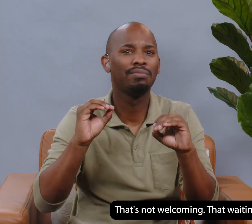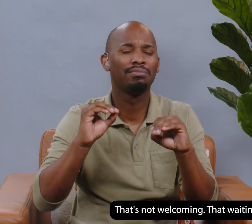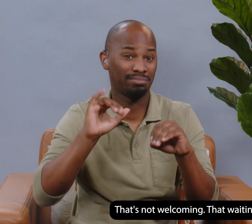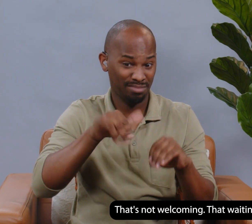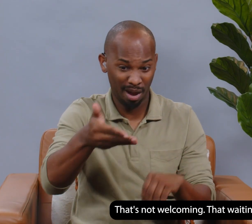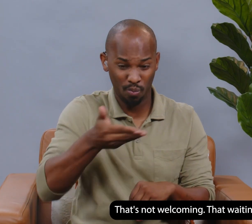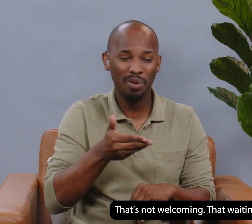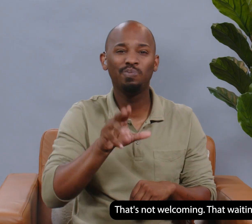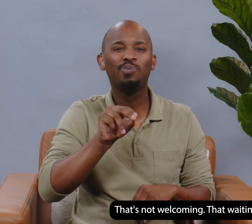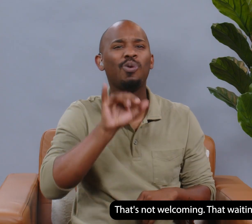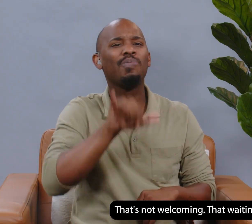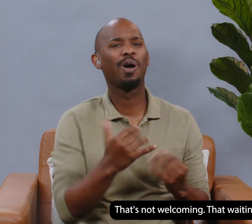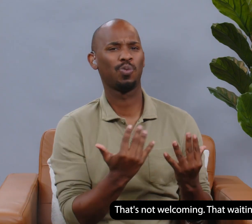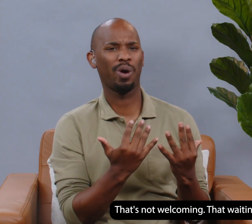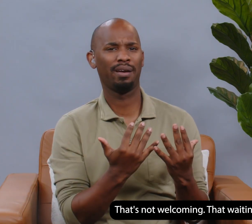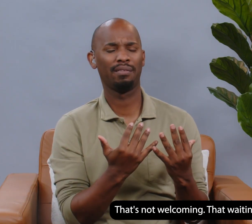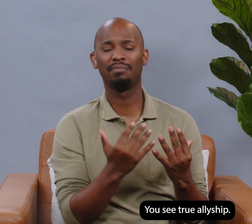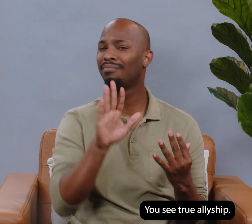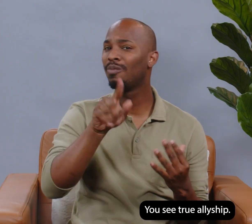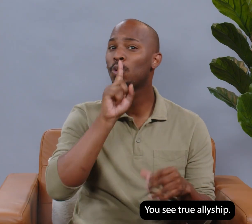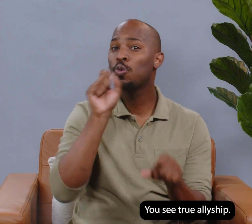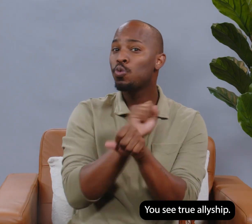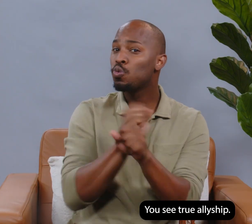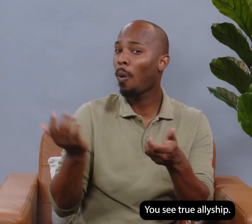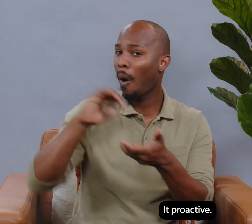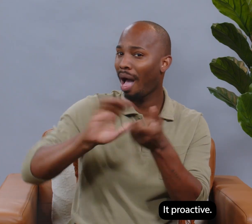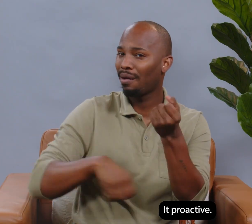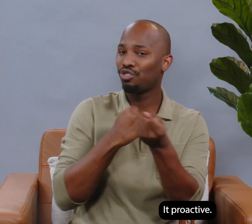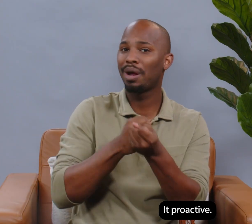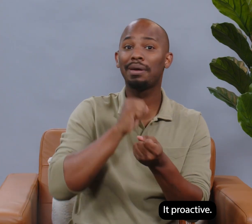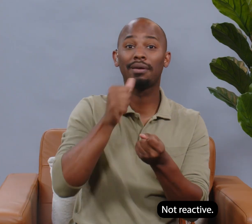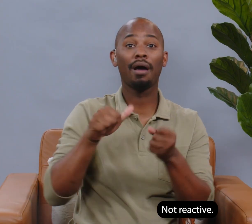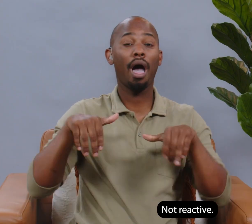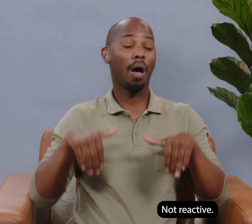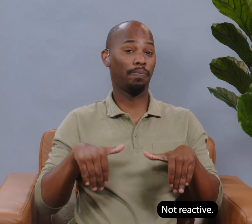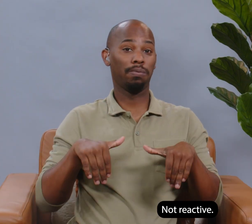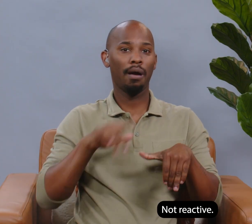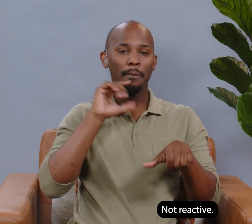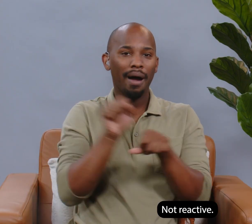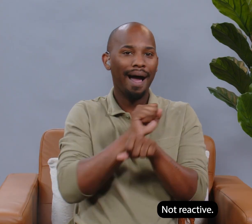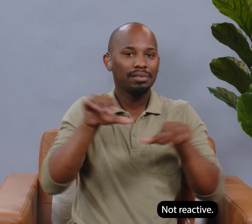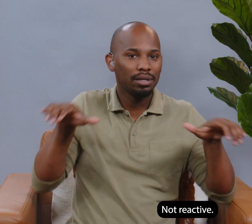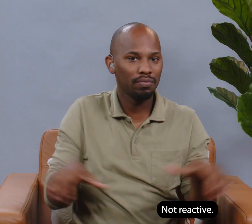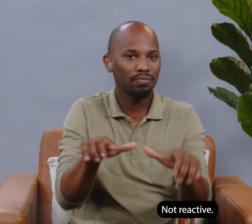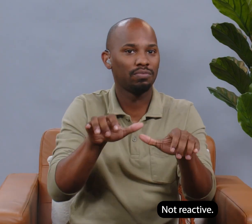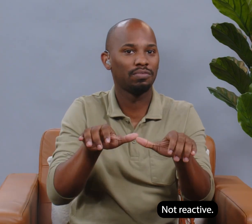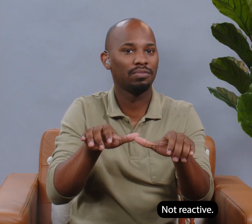That's not welcoming, that's waiting. You see, true allyship is proactive, not reactive.